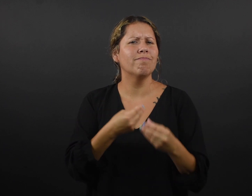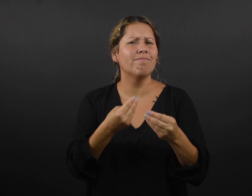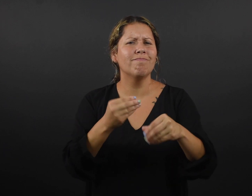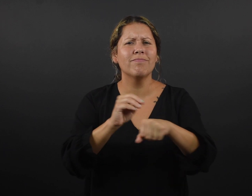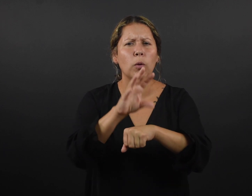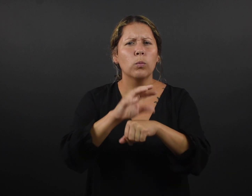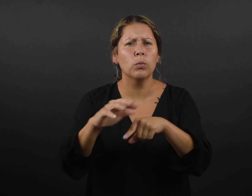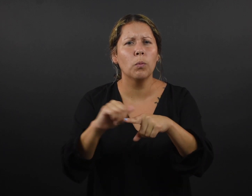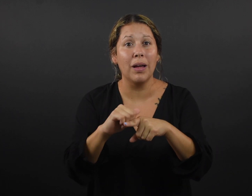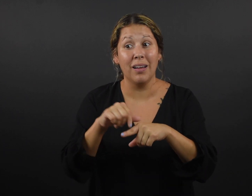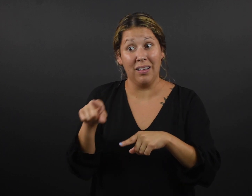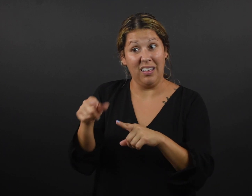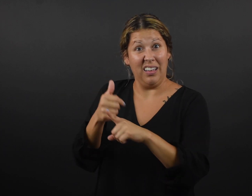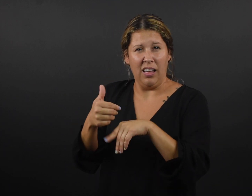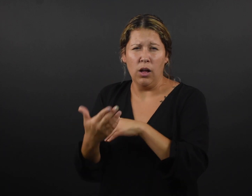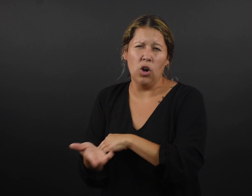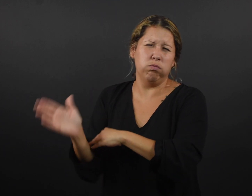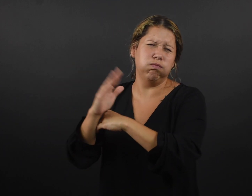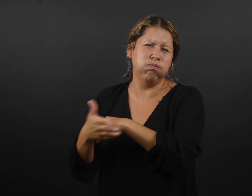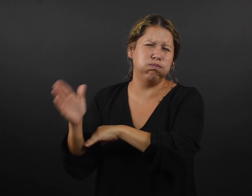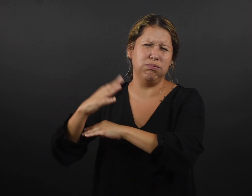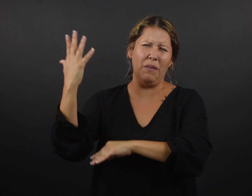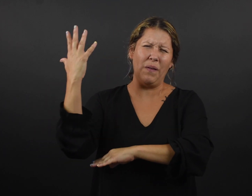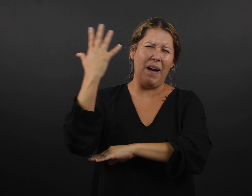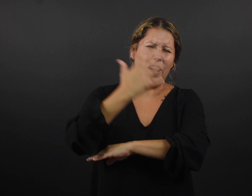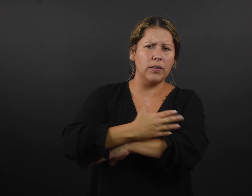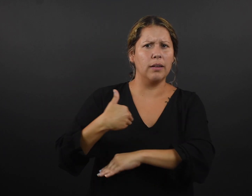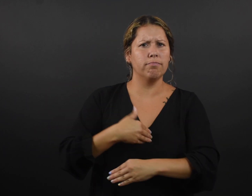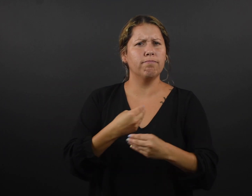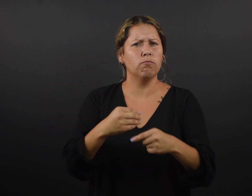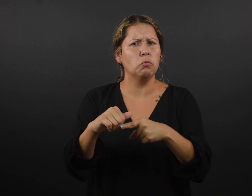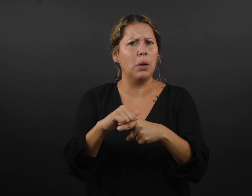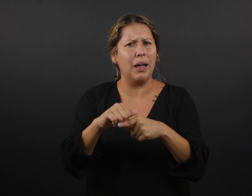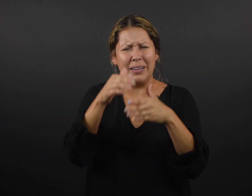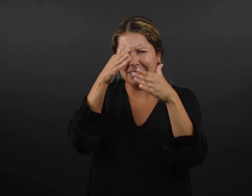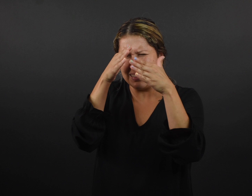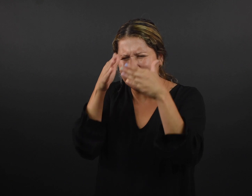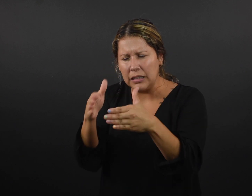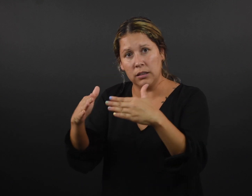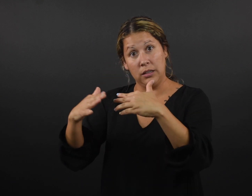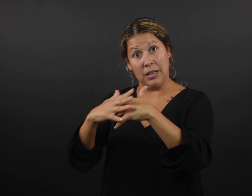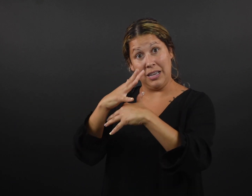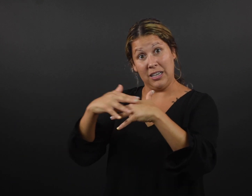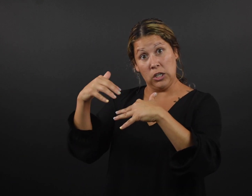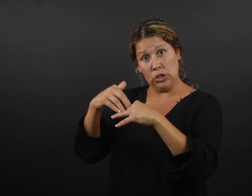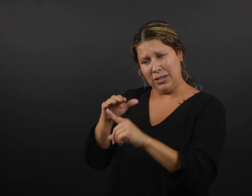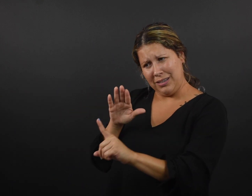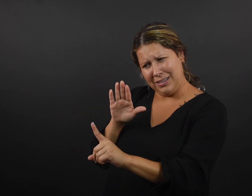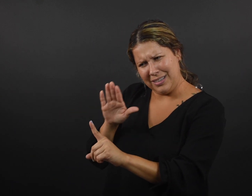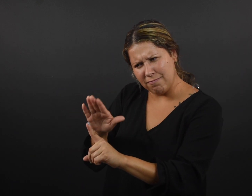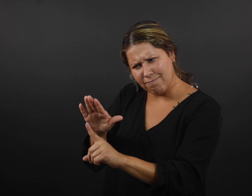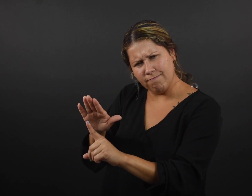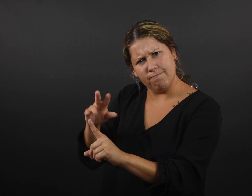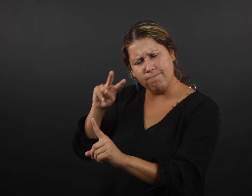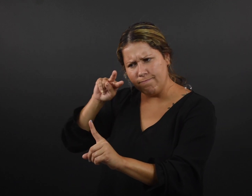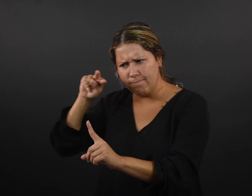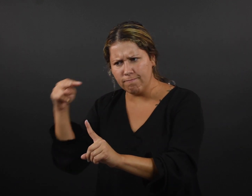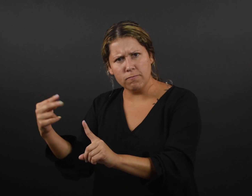practices. Many of their teams have completed the Indigenous breastfeeding counselor training, an intensive 5-day